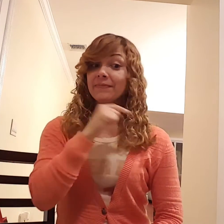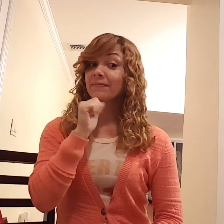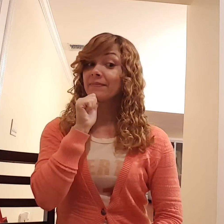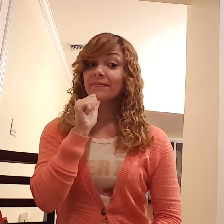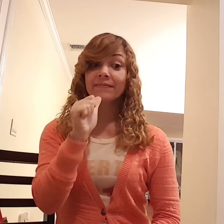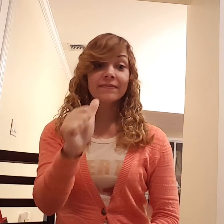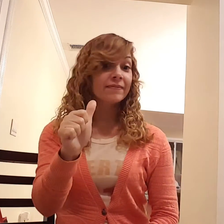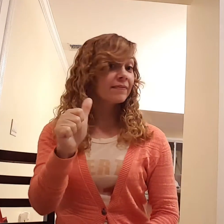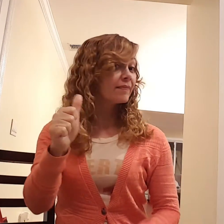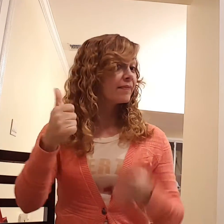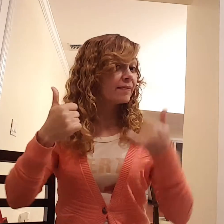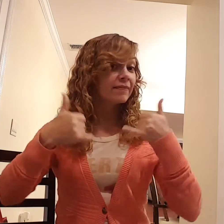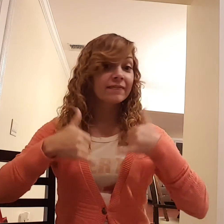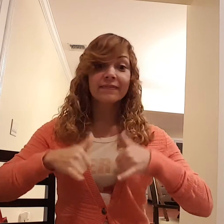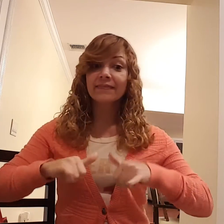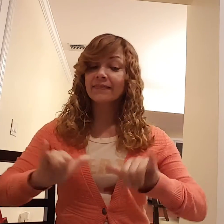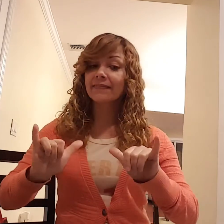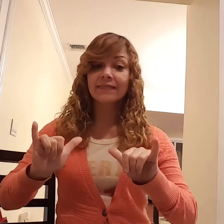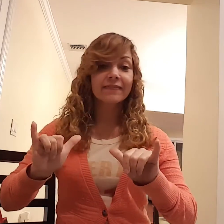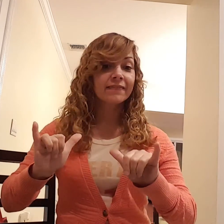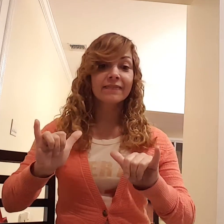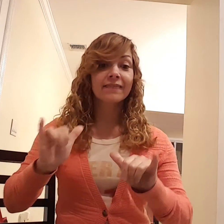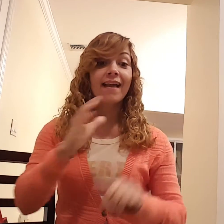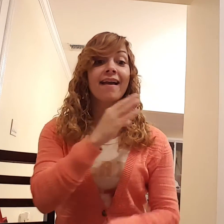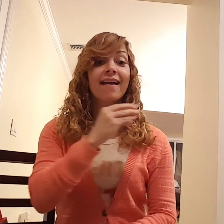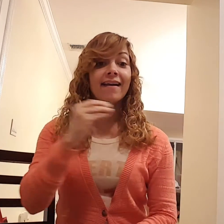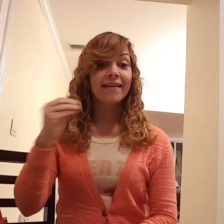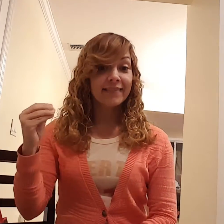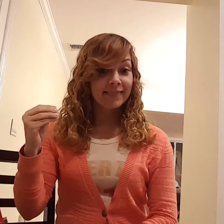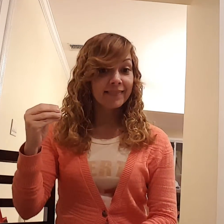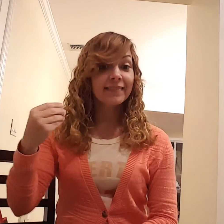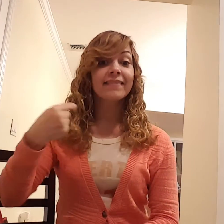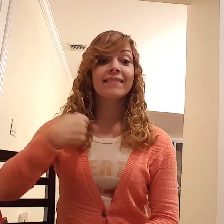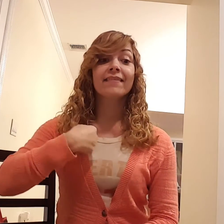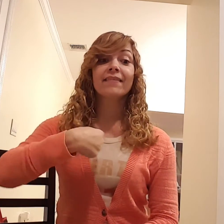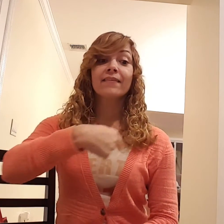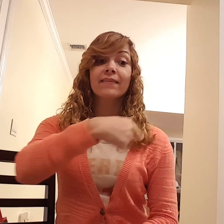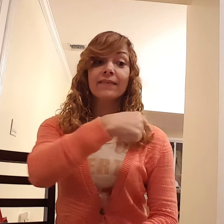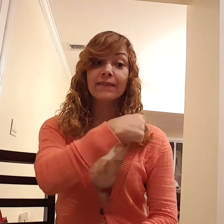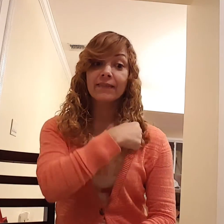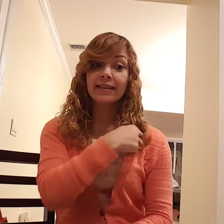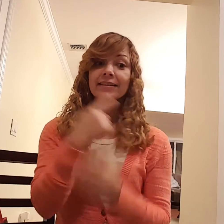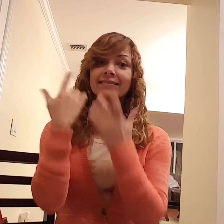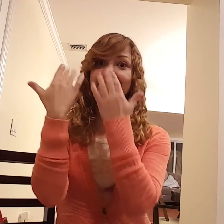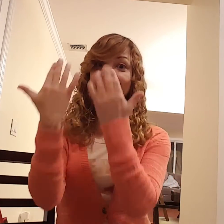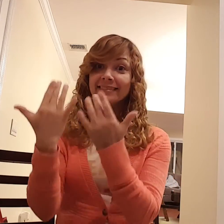have yet, and we're waiting